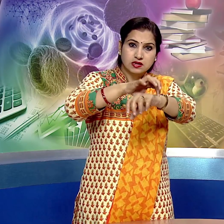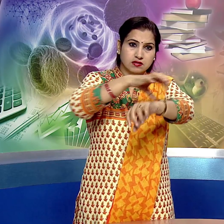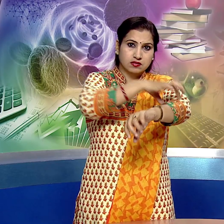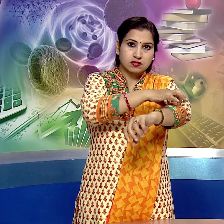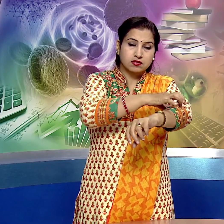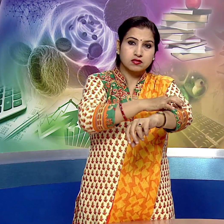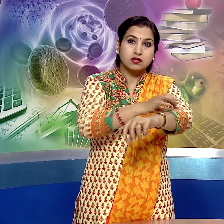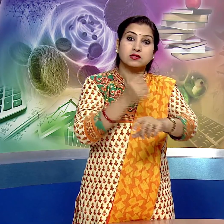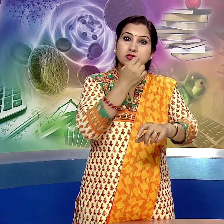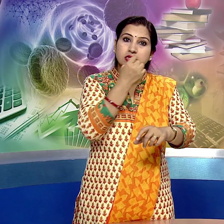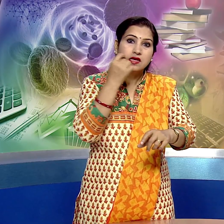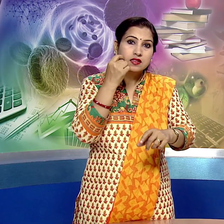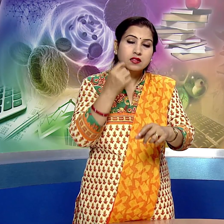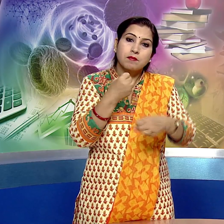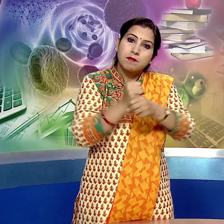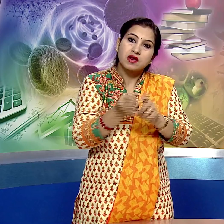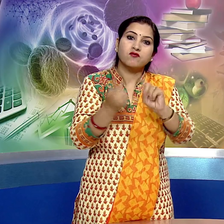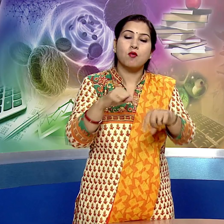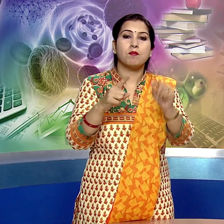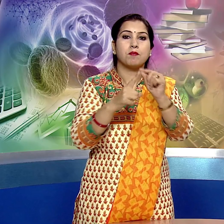teeth are made up of proteins.